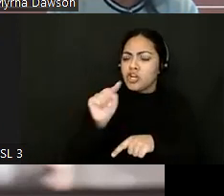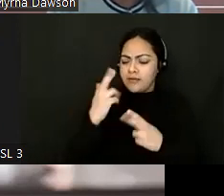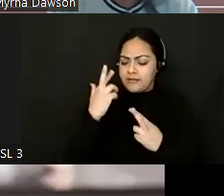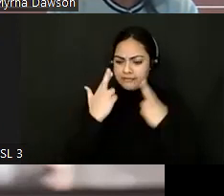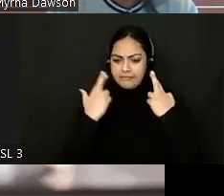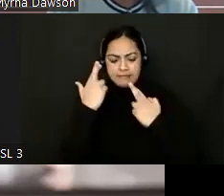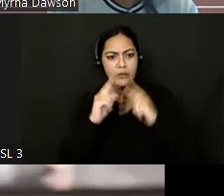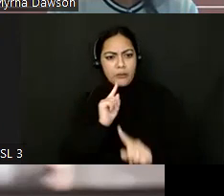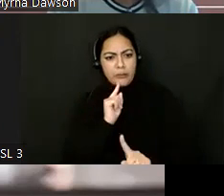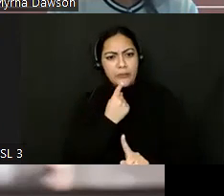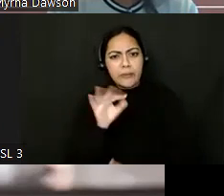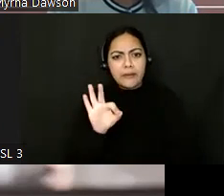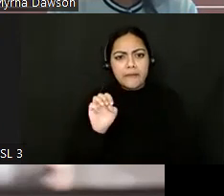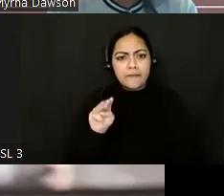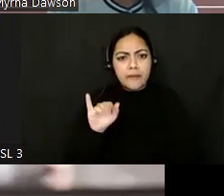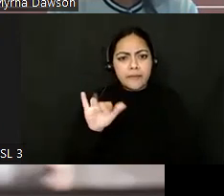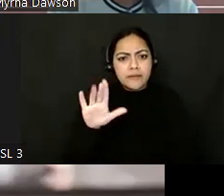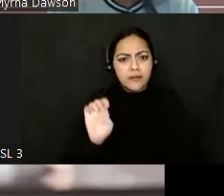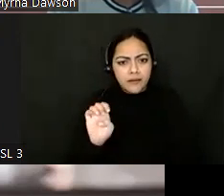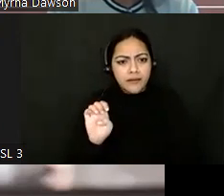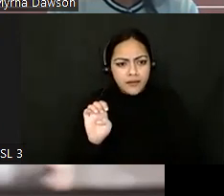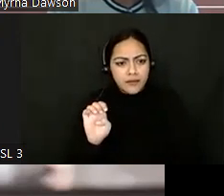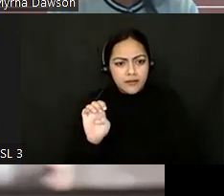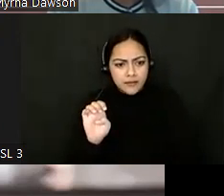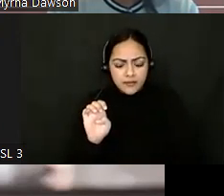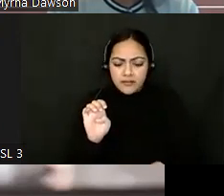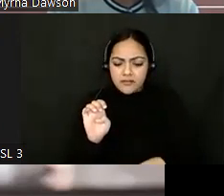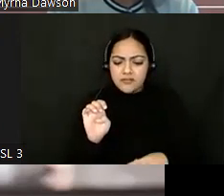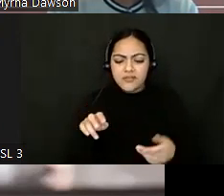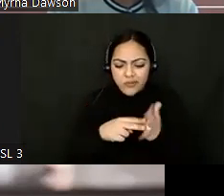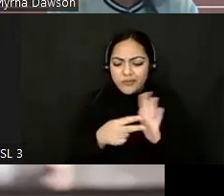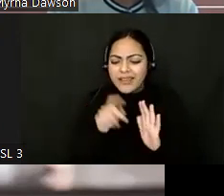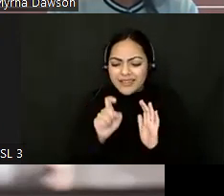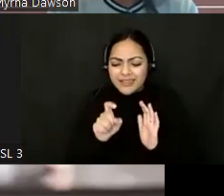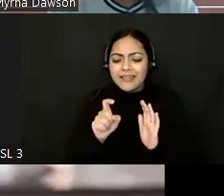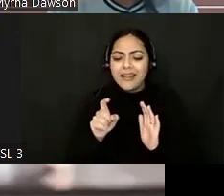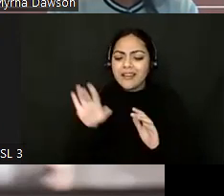holistic, whole-of-sector response that addresses the root causes,